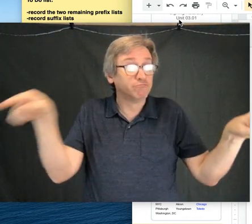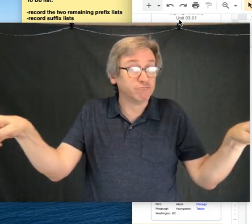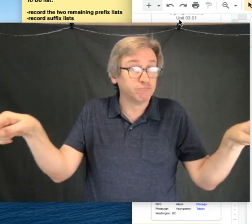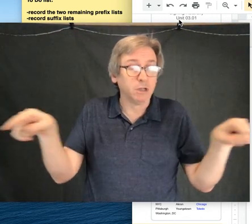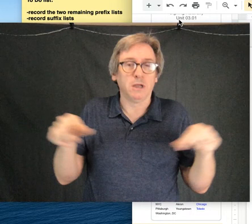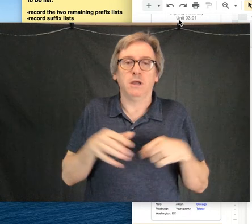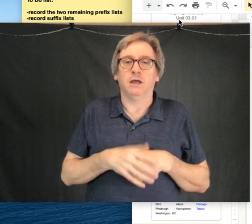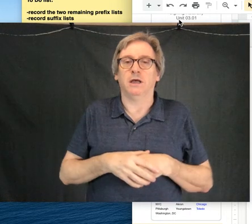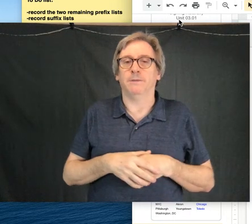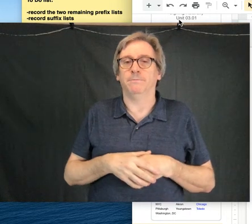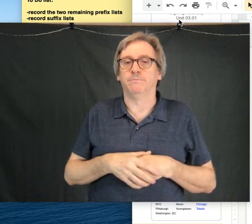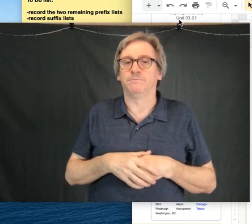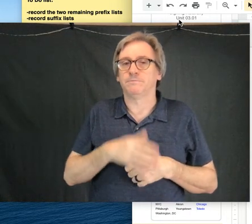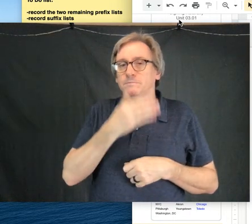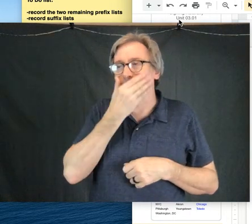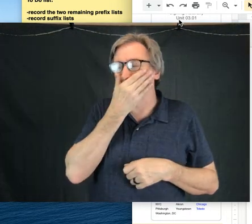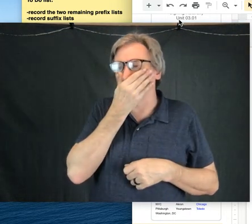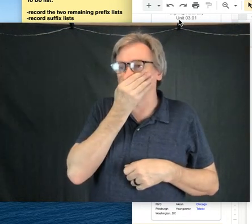college?